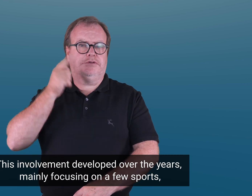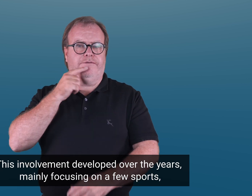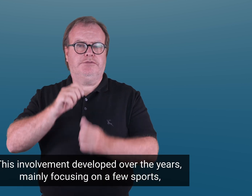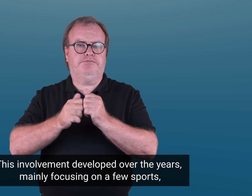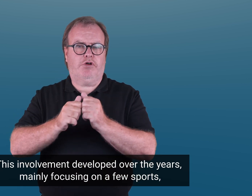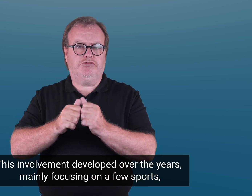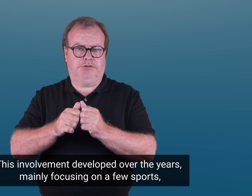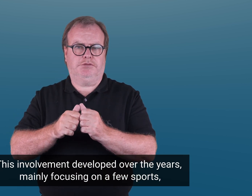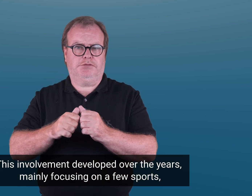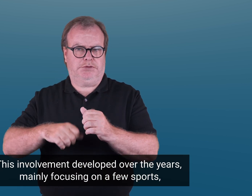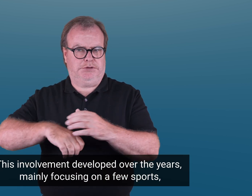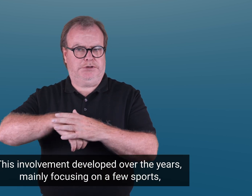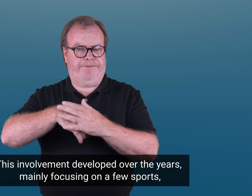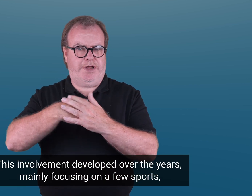This involvement developed over the years,